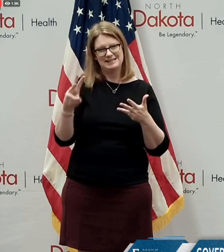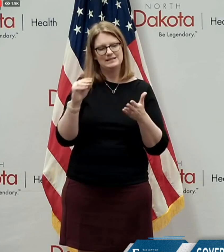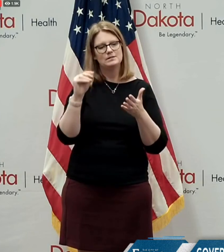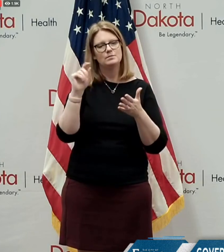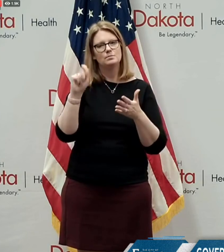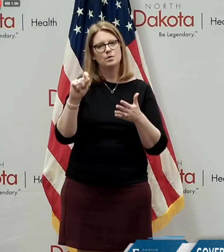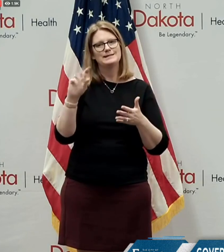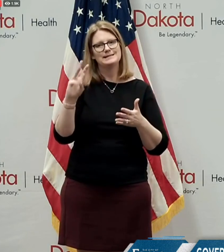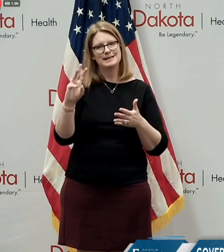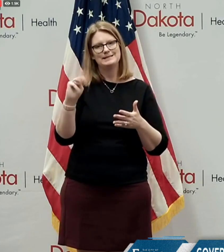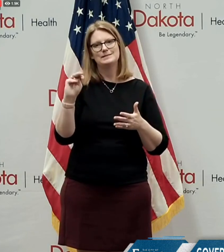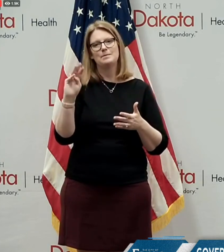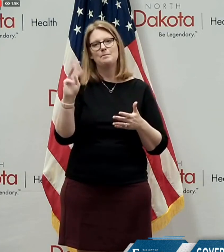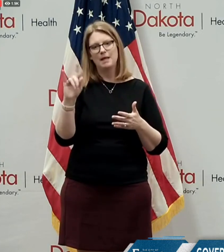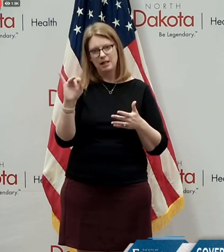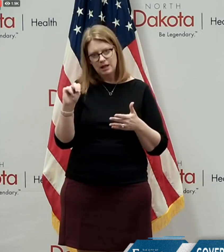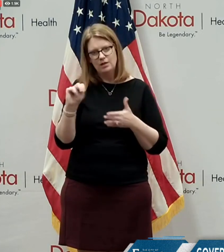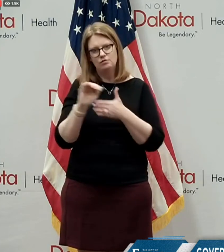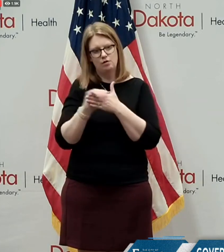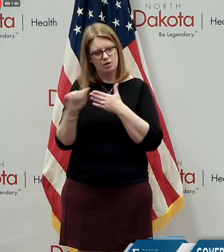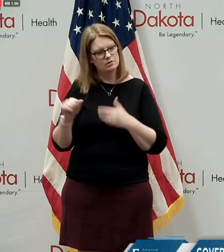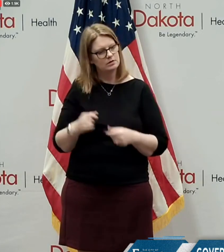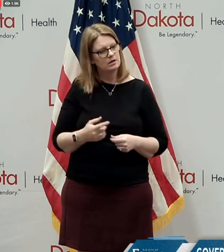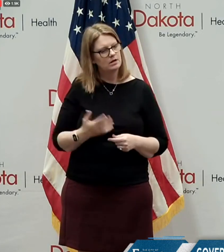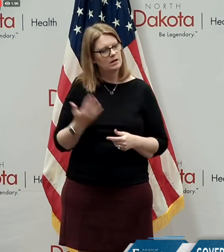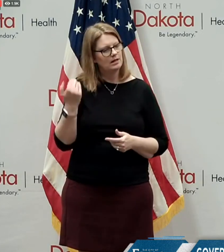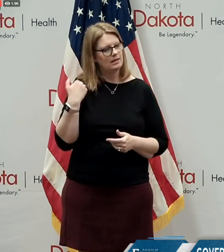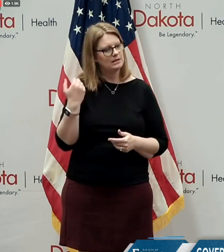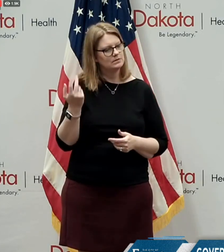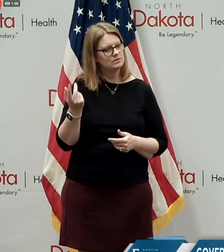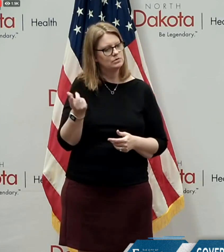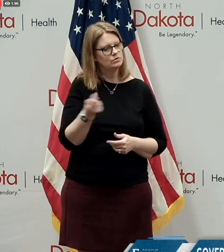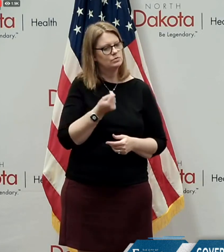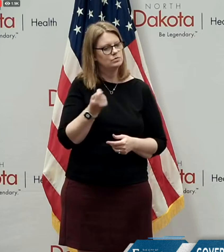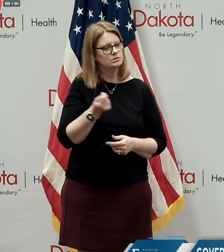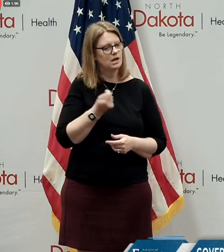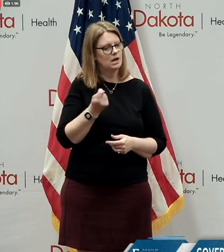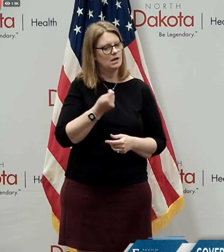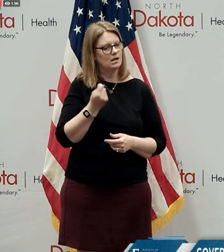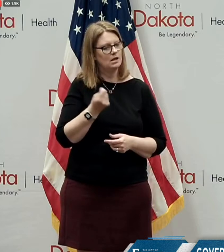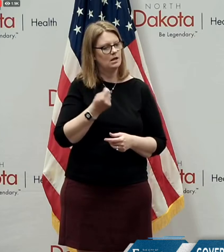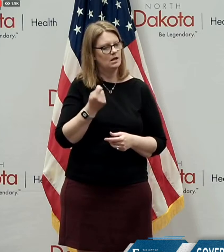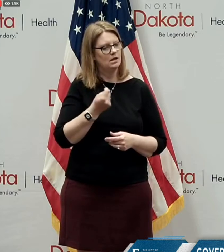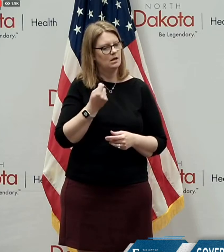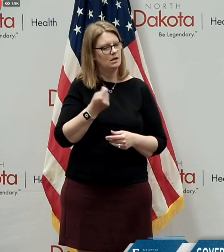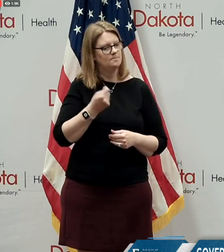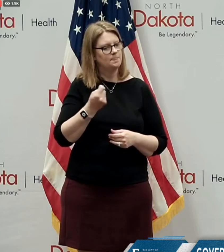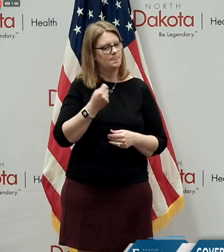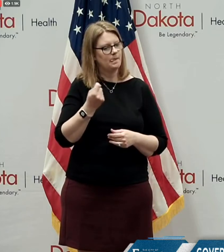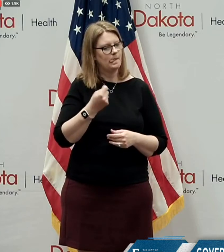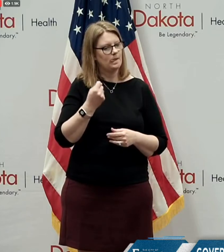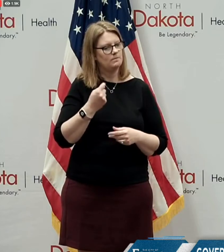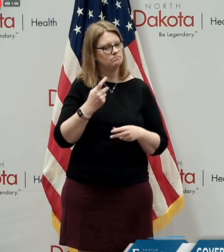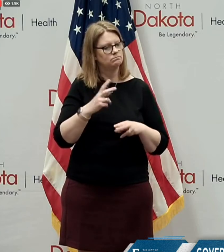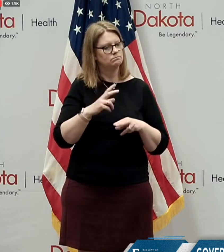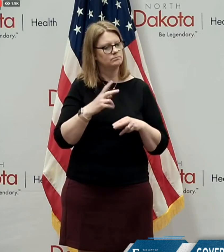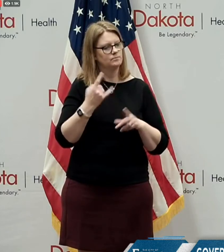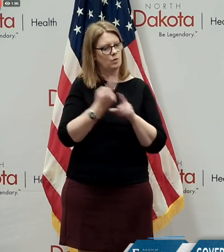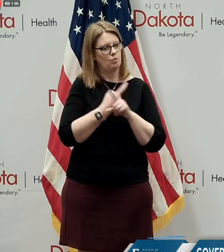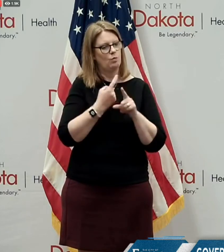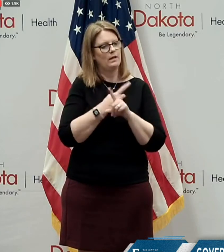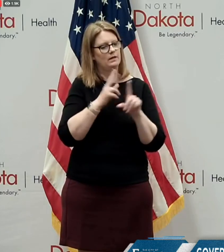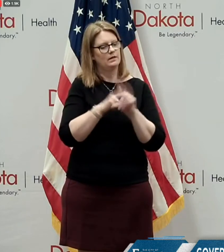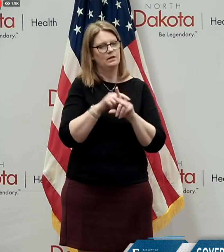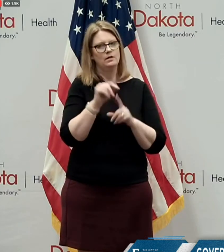$366.6 million. And then last Tuesday, again, claims coming way down. Regular